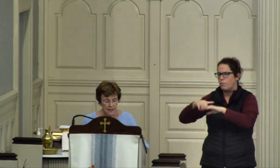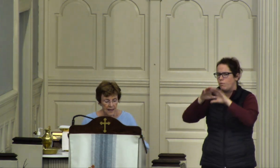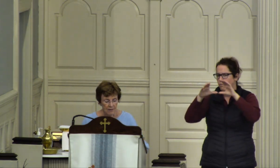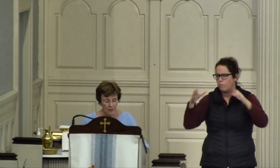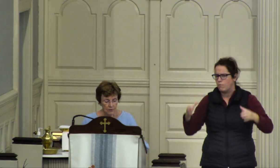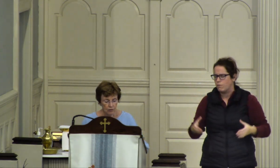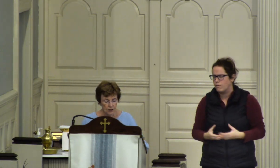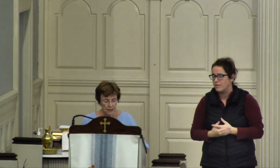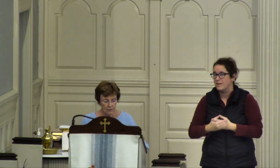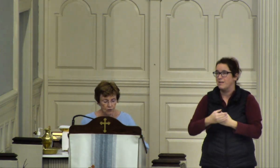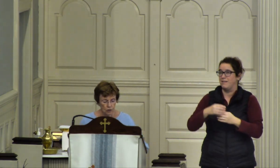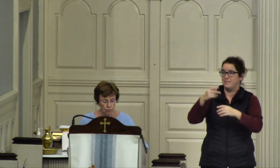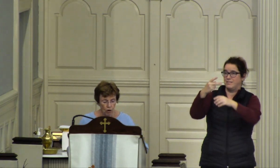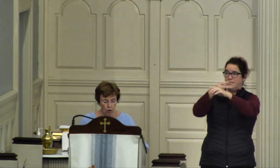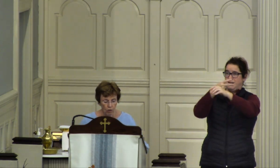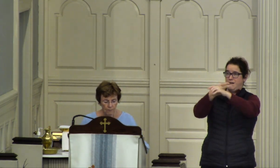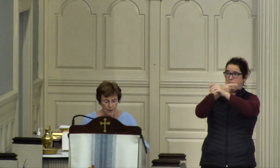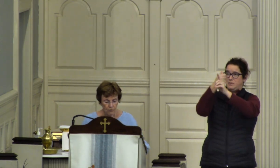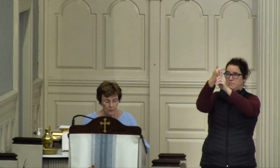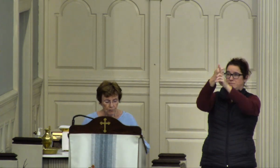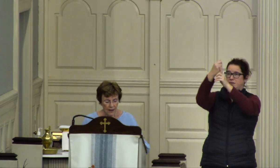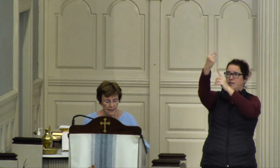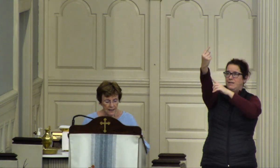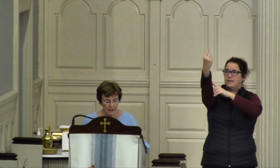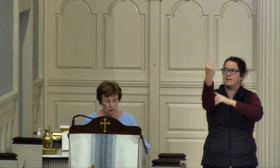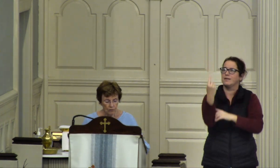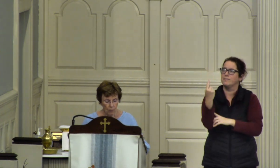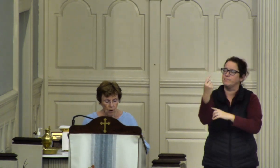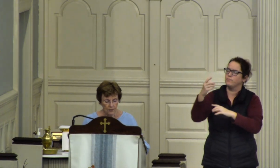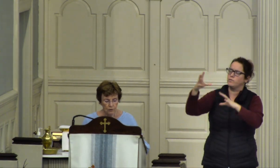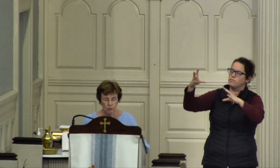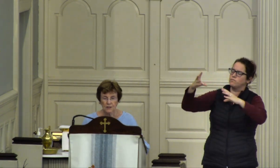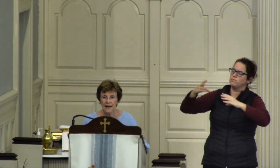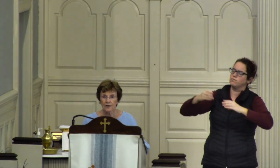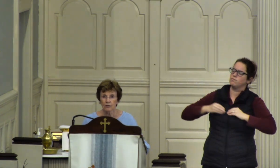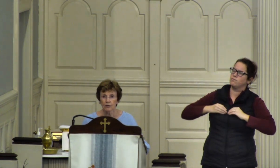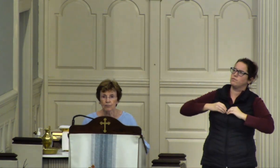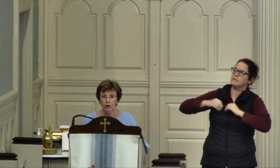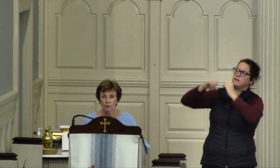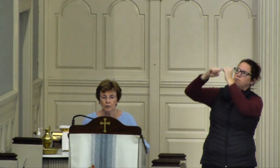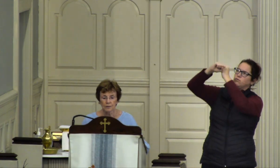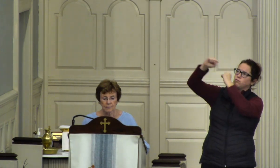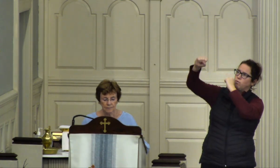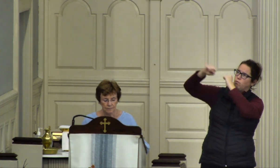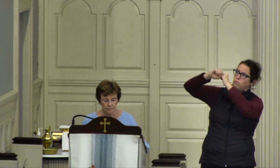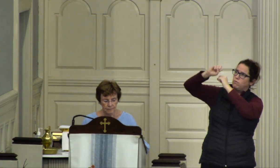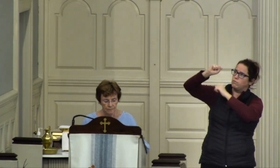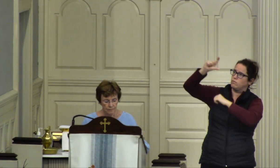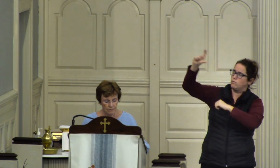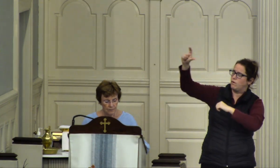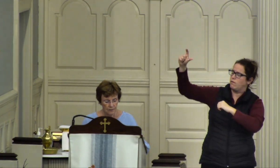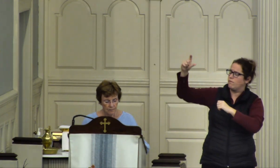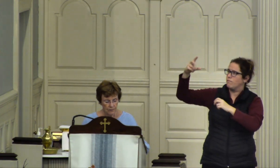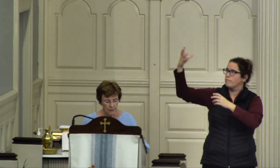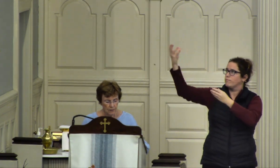He came and received the scroll from the right hand of the one who sat on the throne.